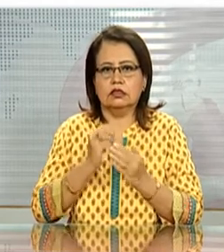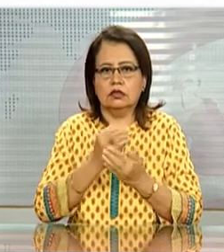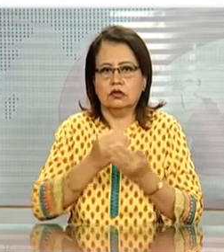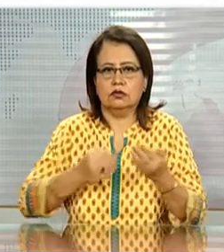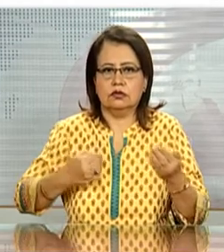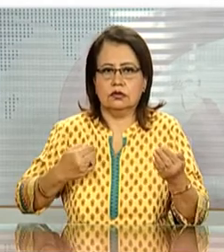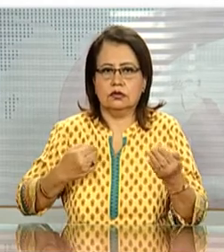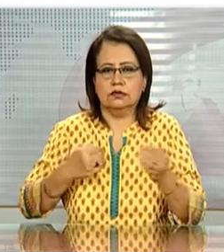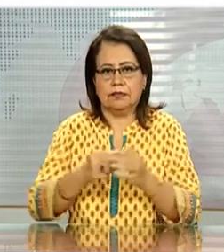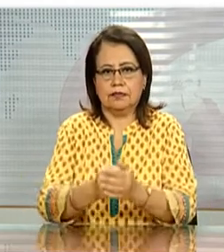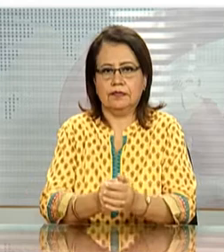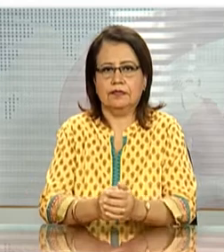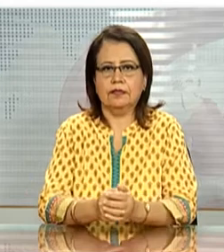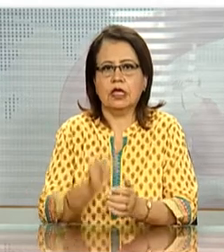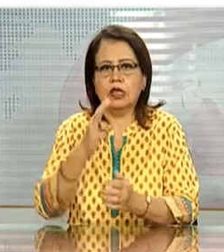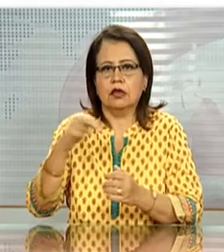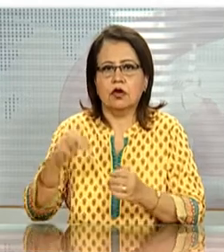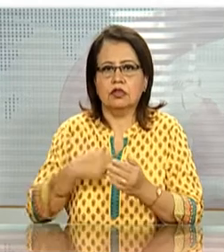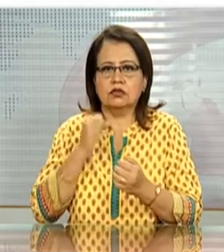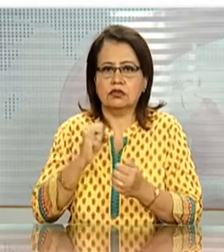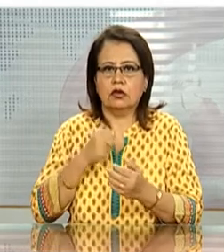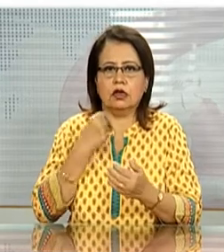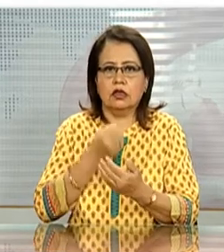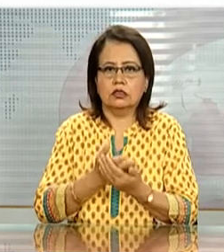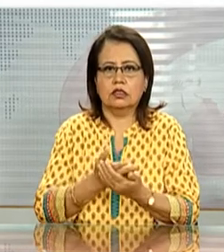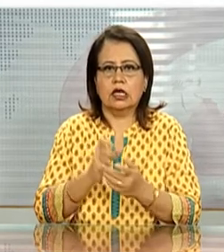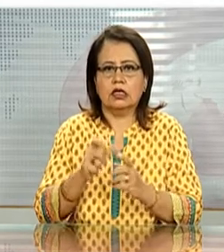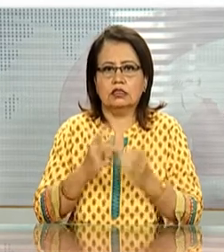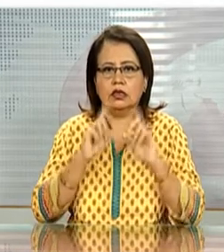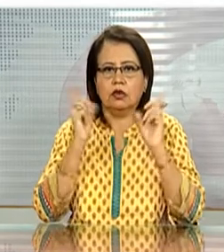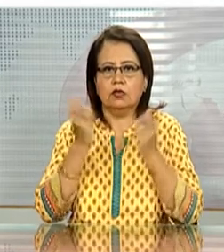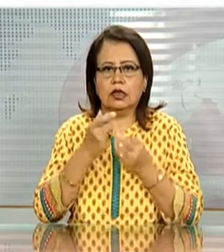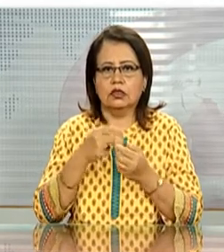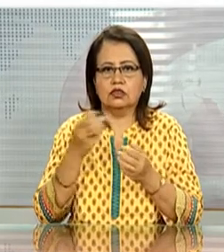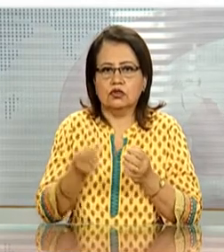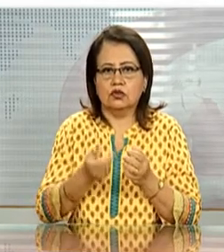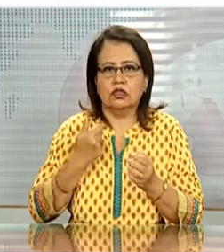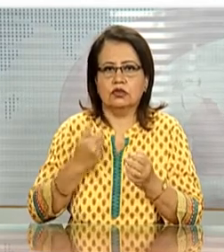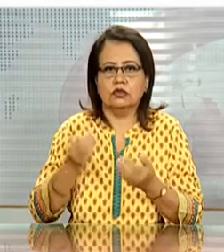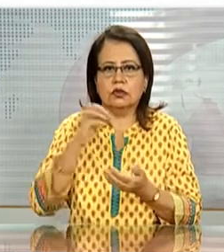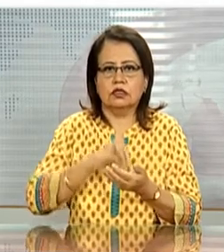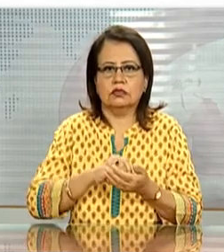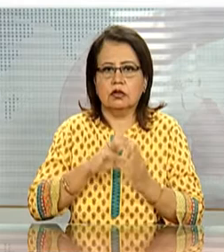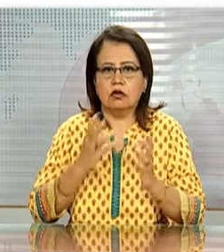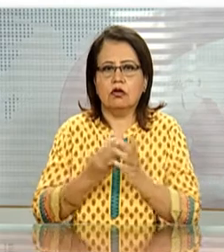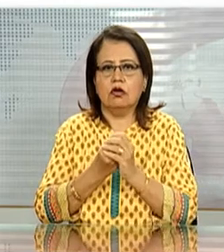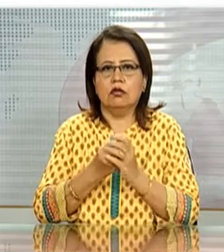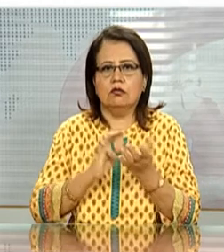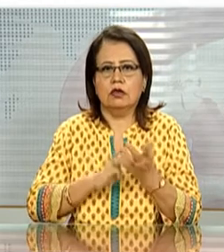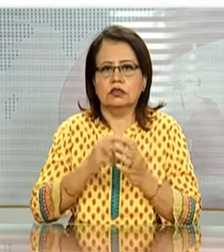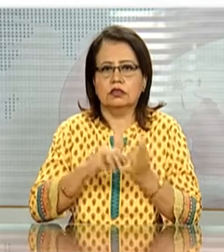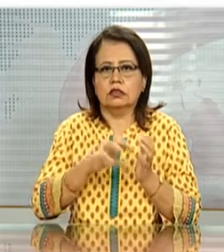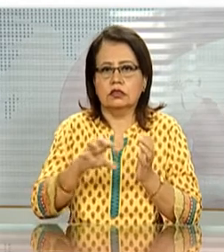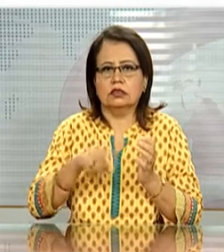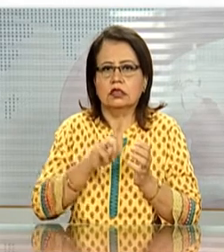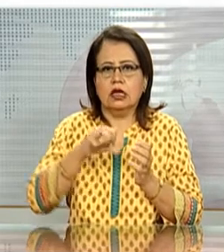with the news in detail Nepal has strongly urged that a conducive environment be created soon to ensure the participation of all member